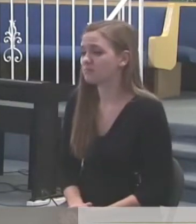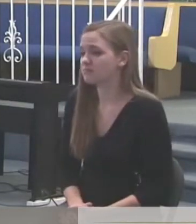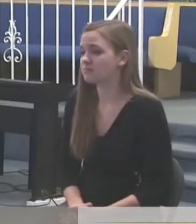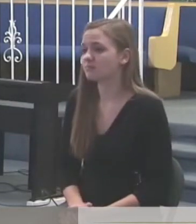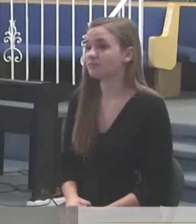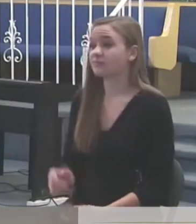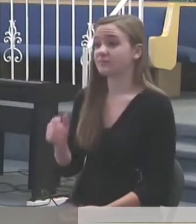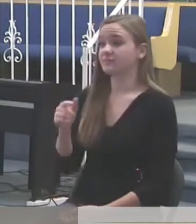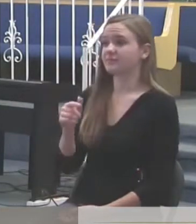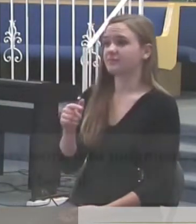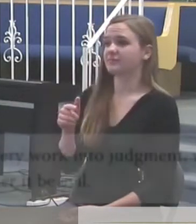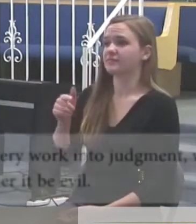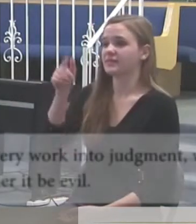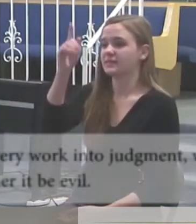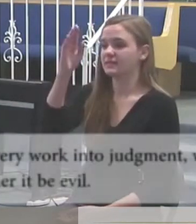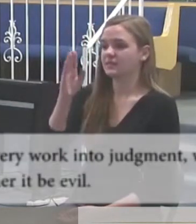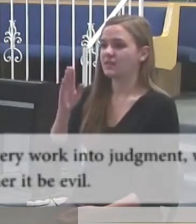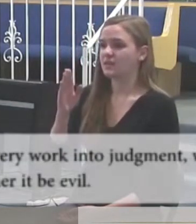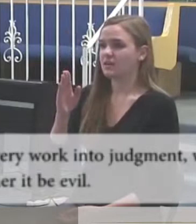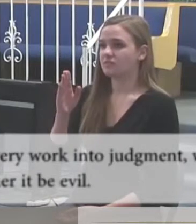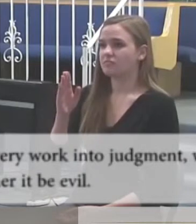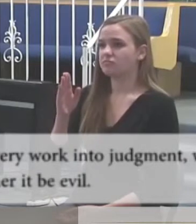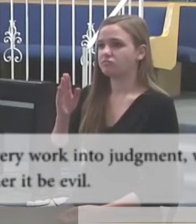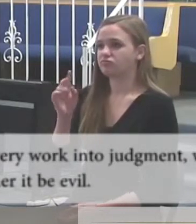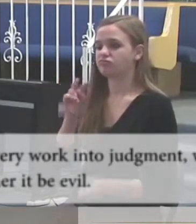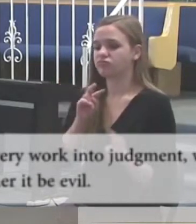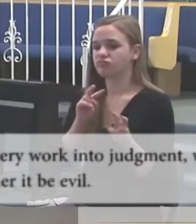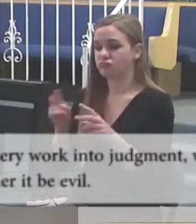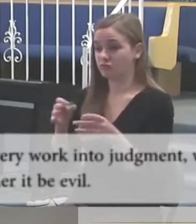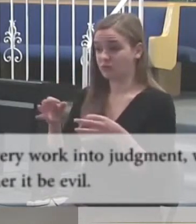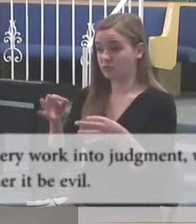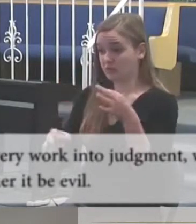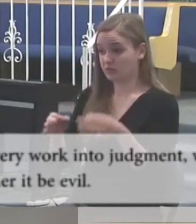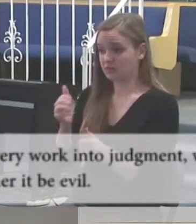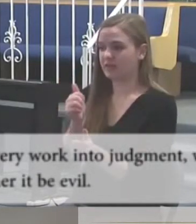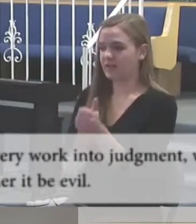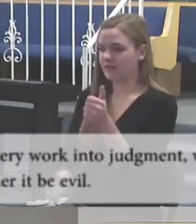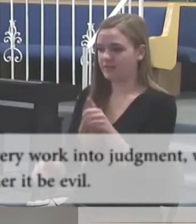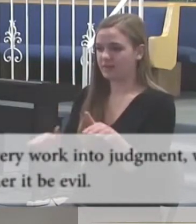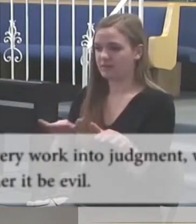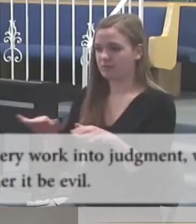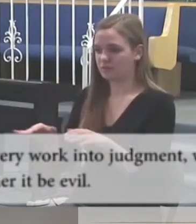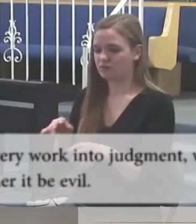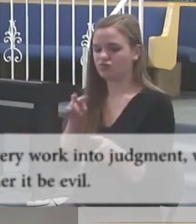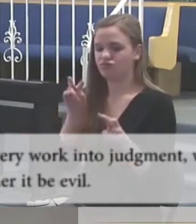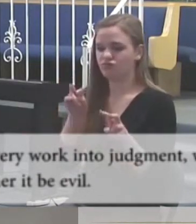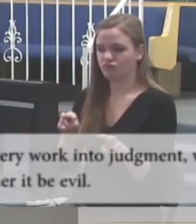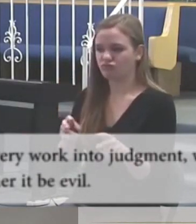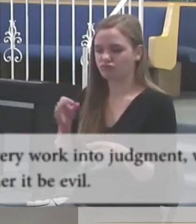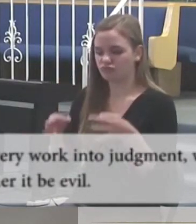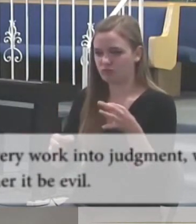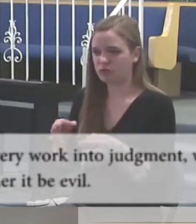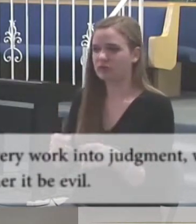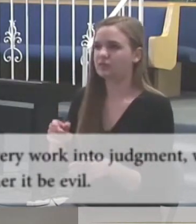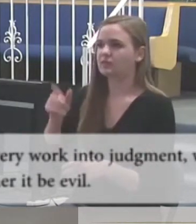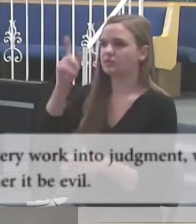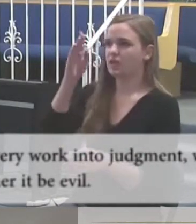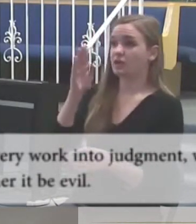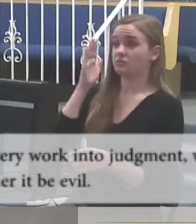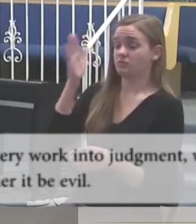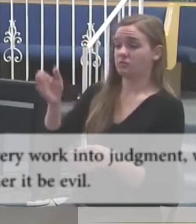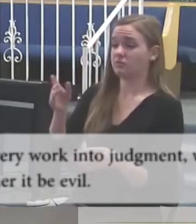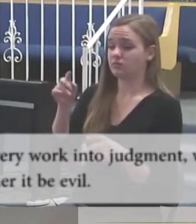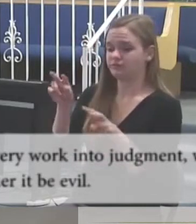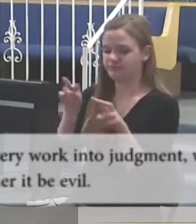But God's going to bring every work into judgment. That's what he said. For God shall bring every work into judgment. God's going to look.